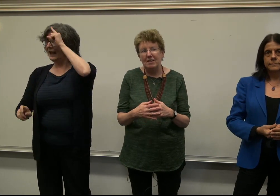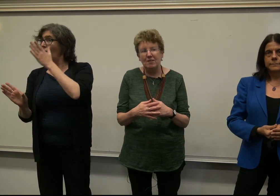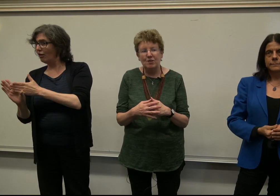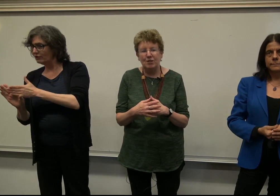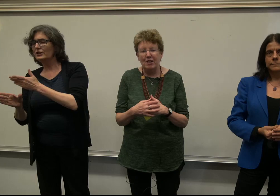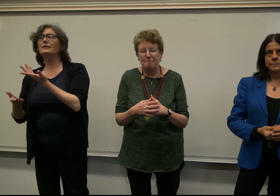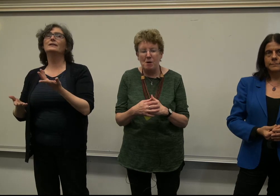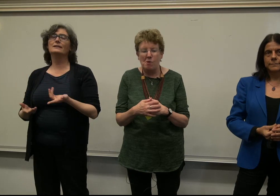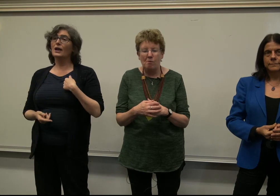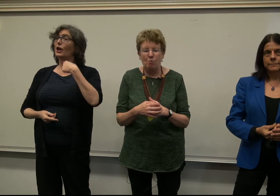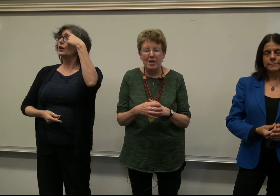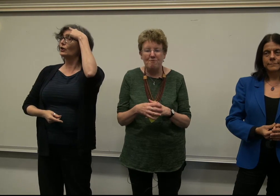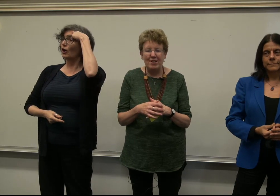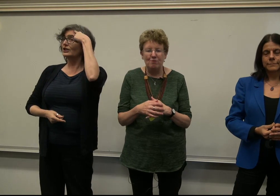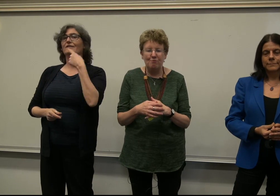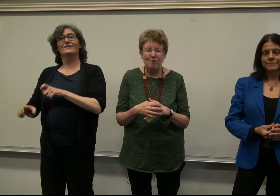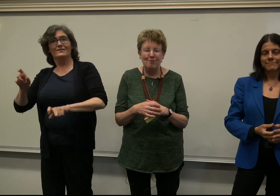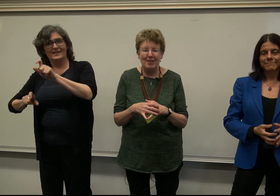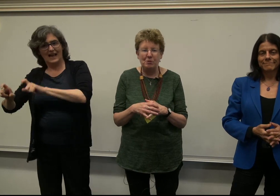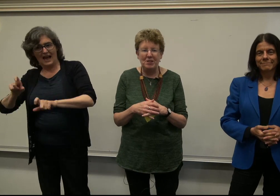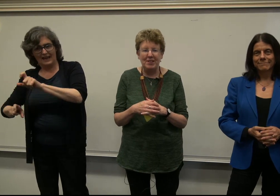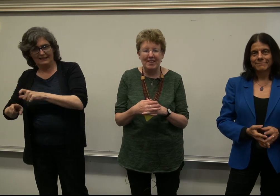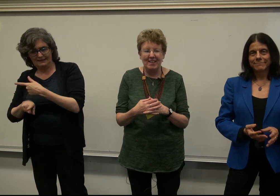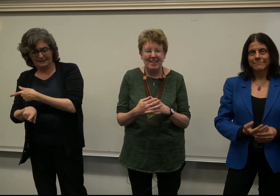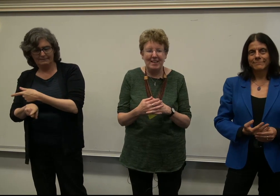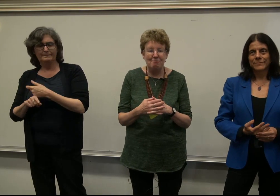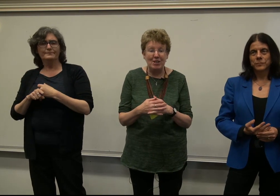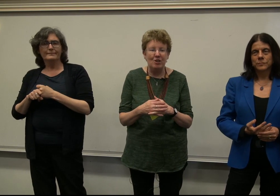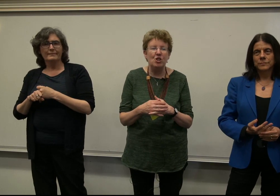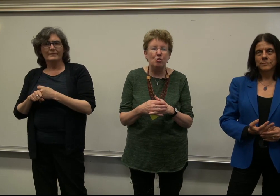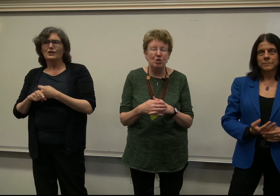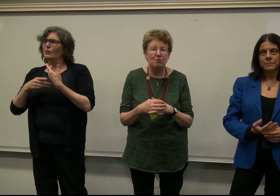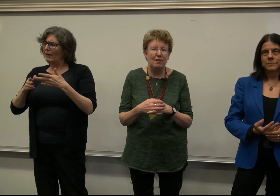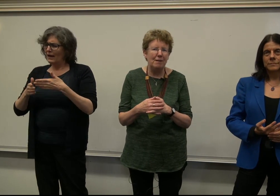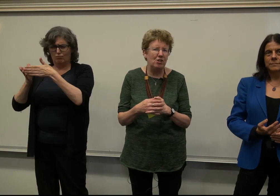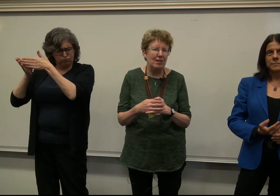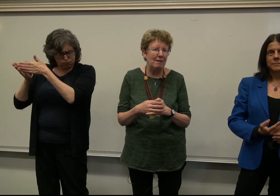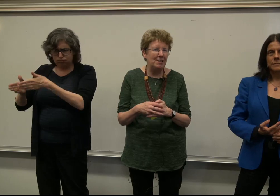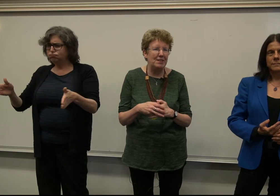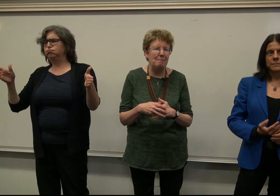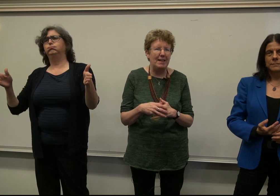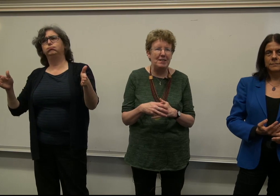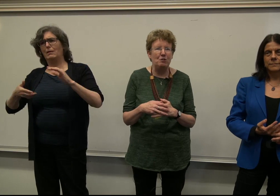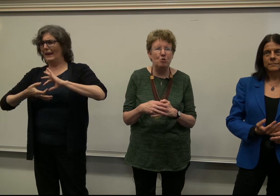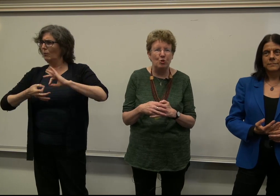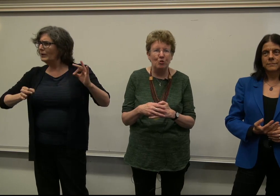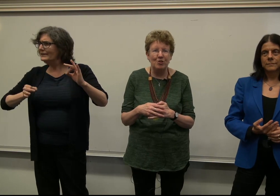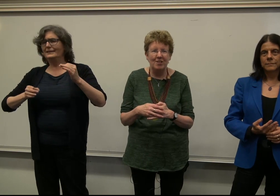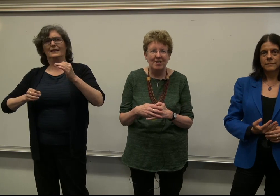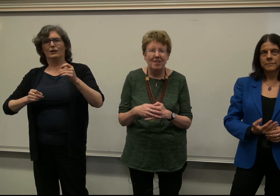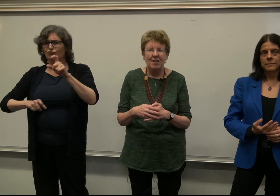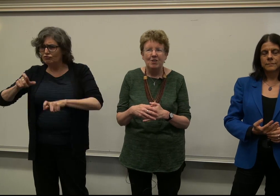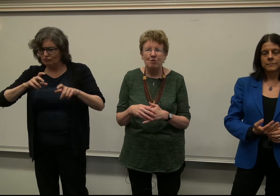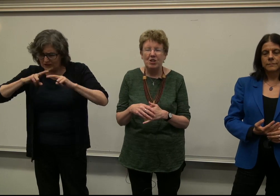doing a wide range of linguistic research, she also is very passionate about disseminating the